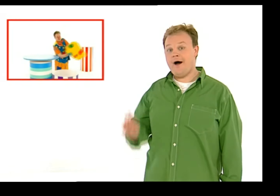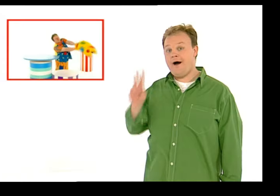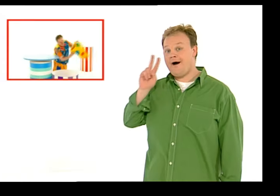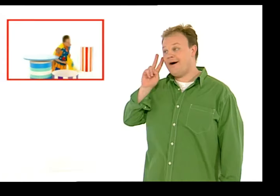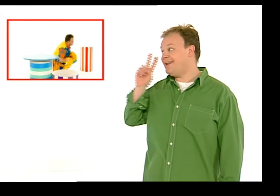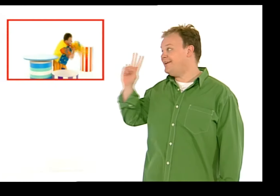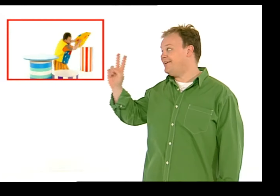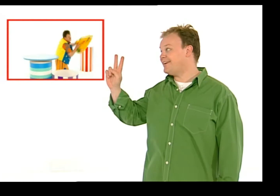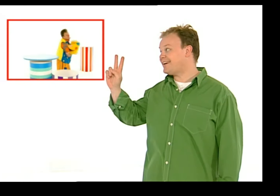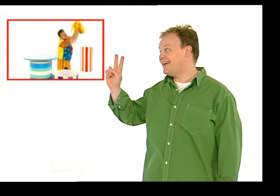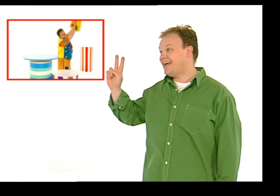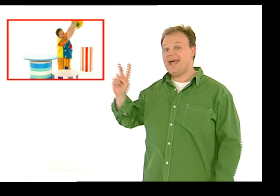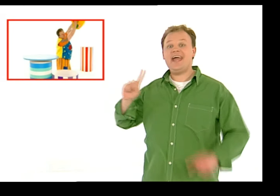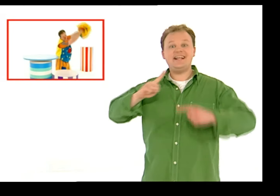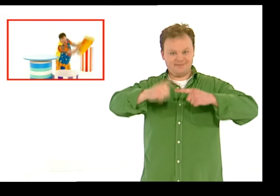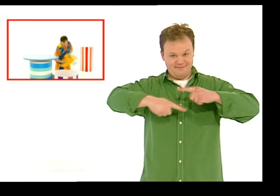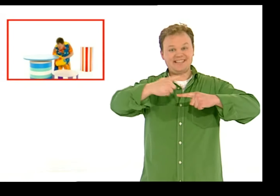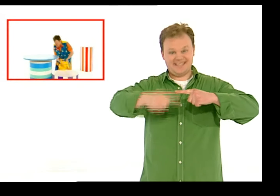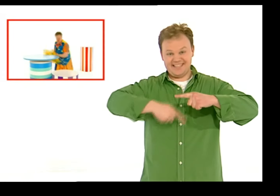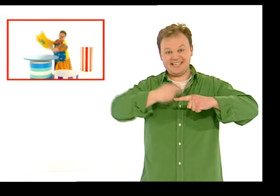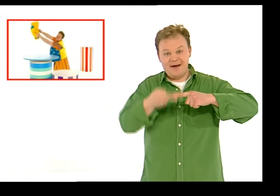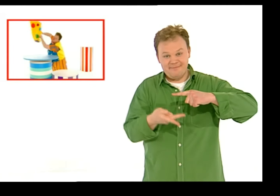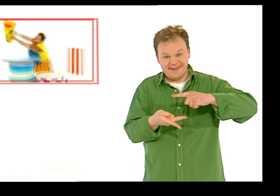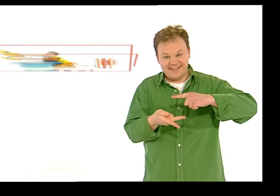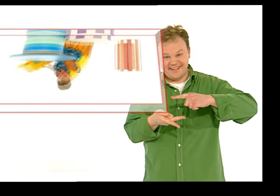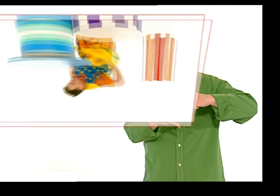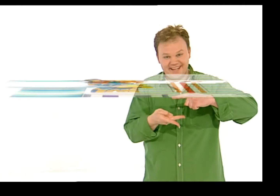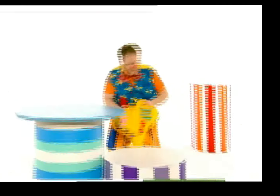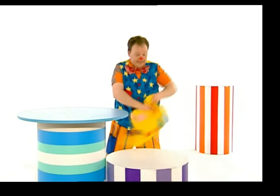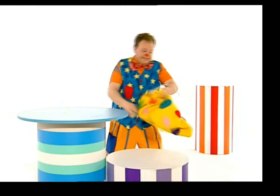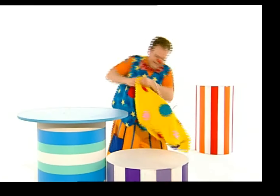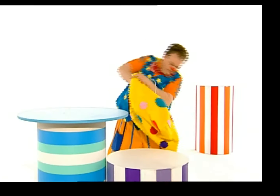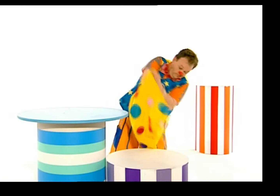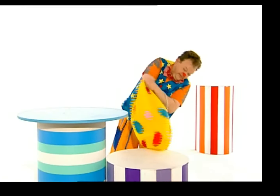Ah, look! It's Mr. Tumble!